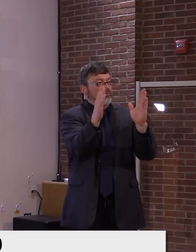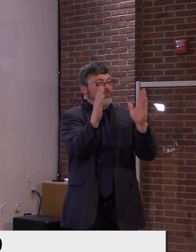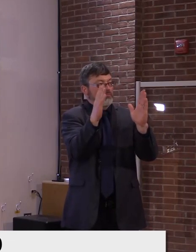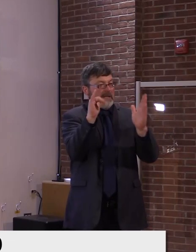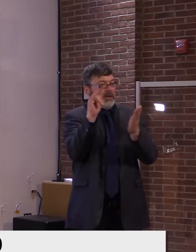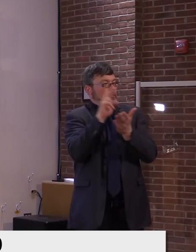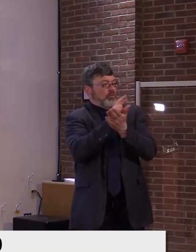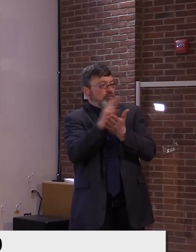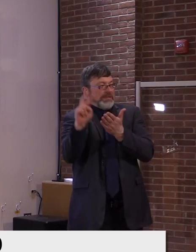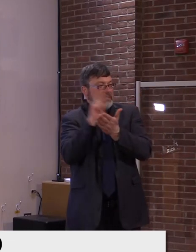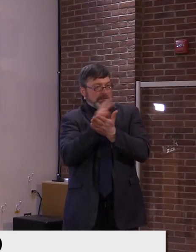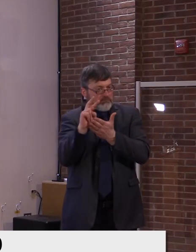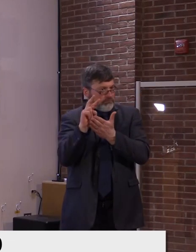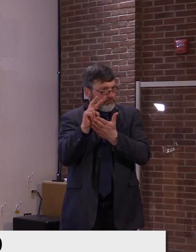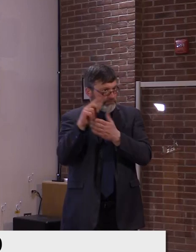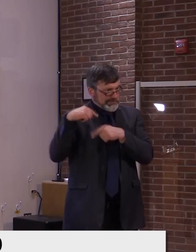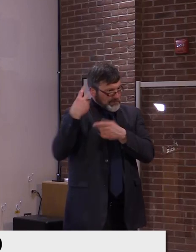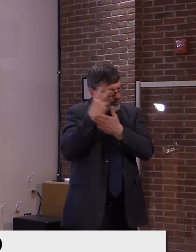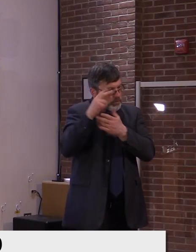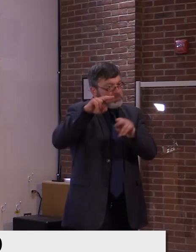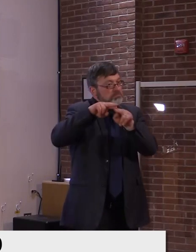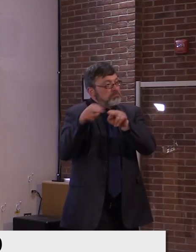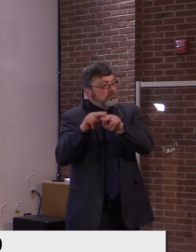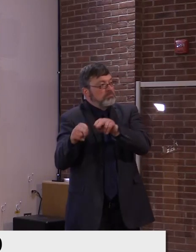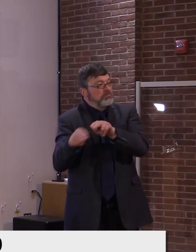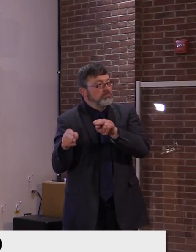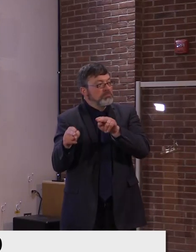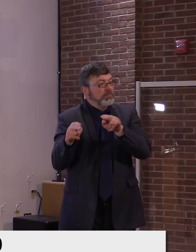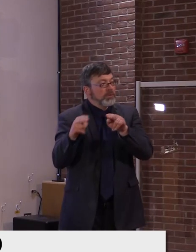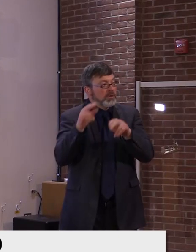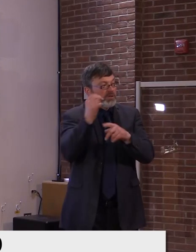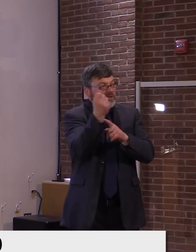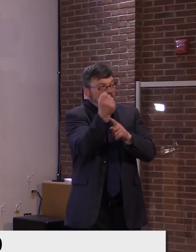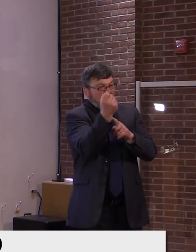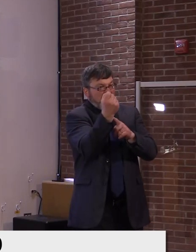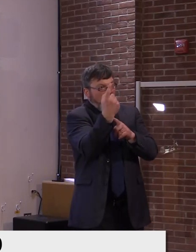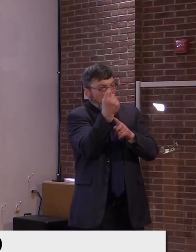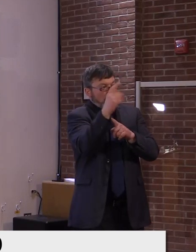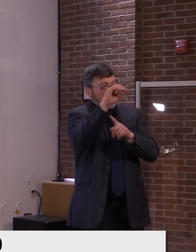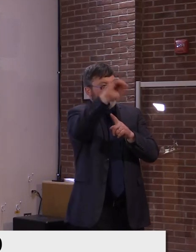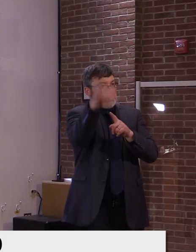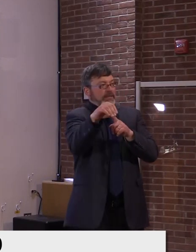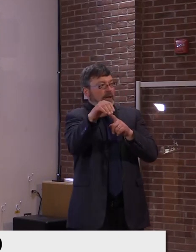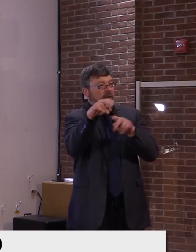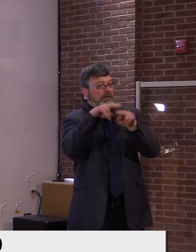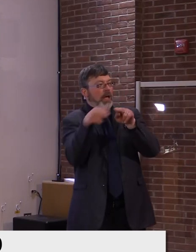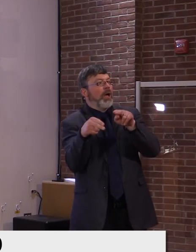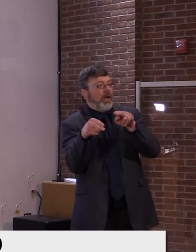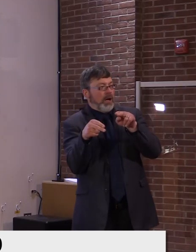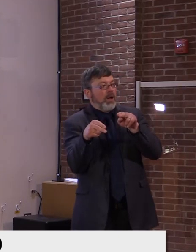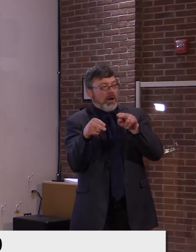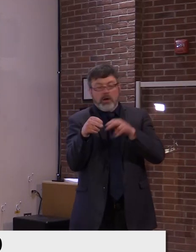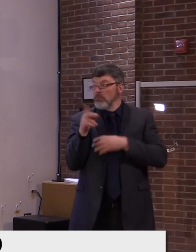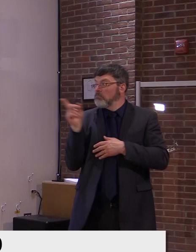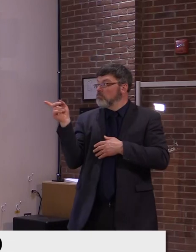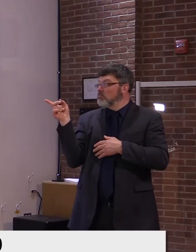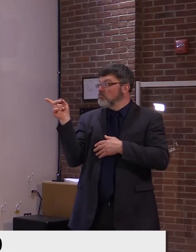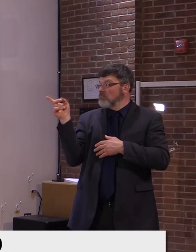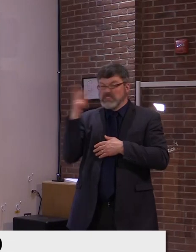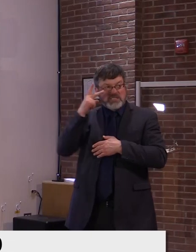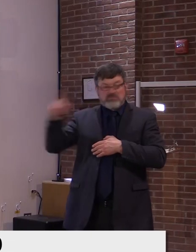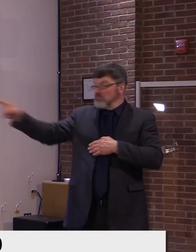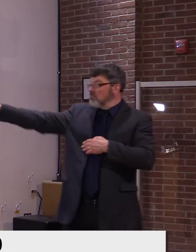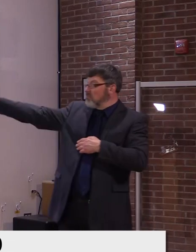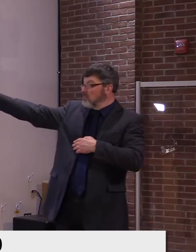rates falling 11% over this past week. This is, of course, a very good sign. However, as Dr.